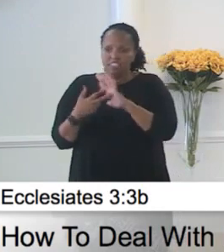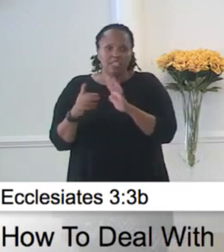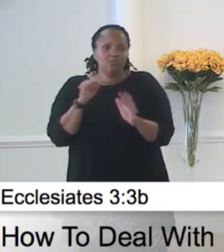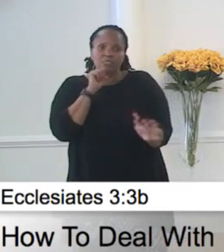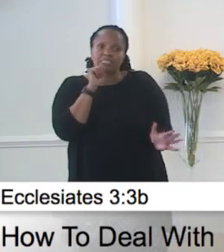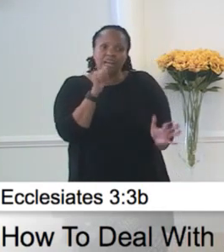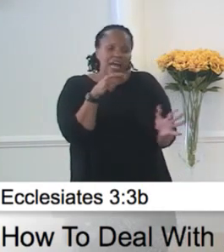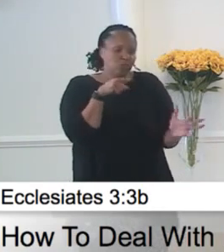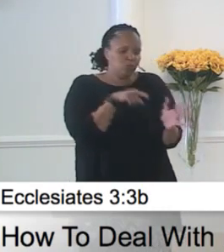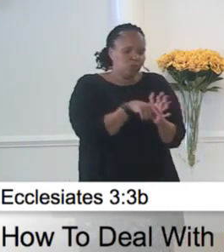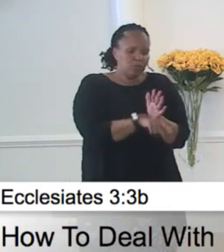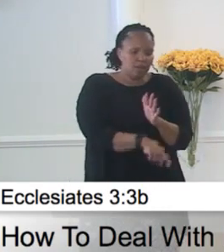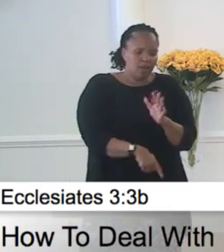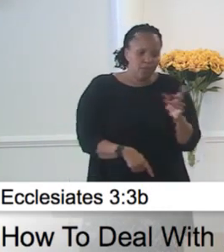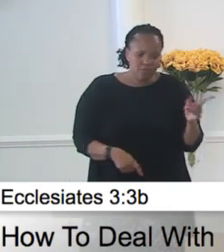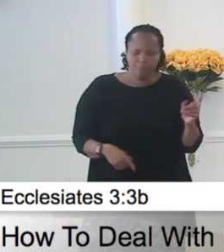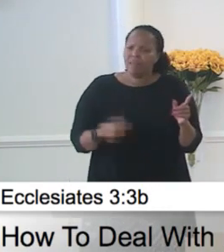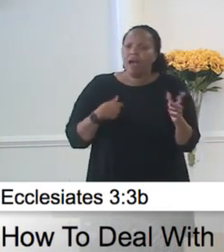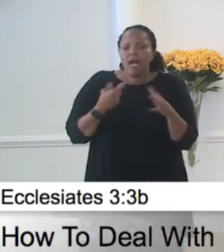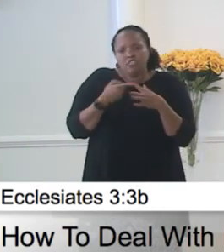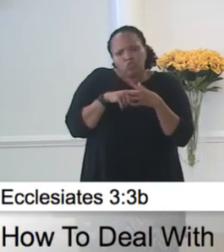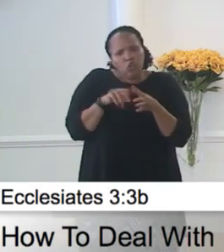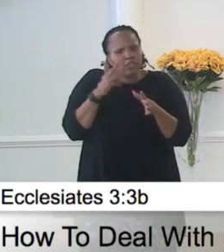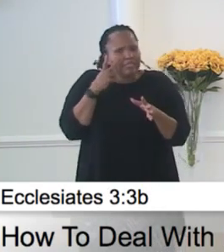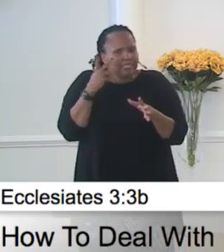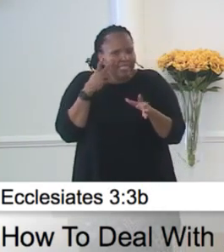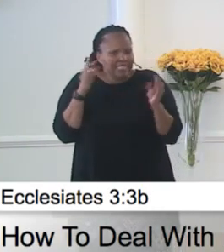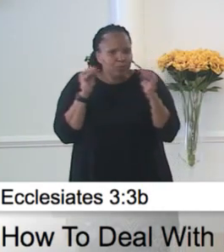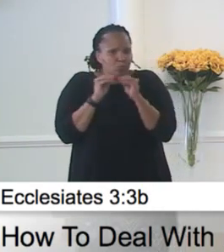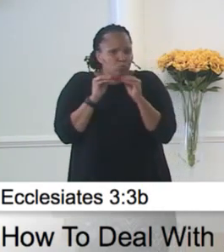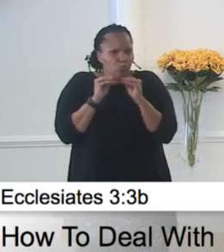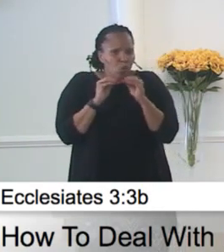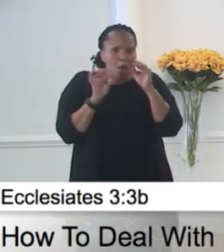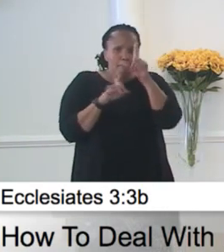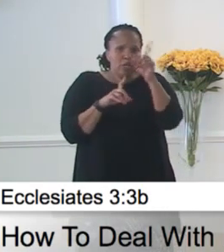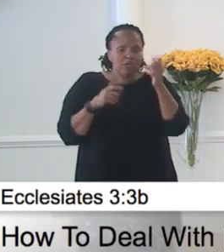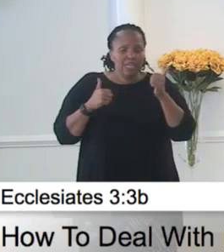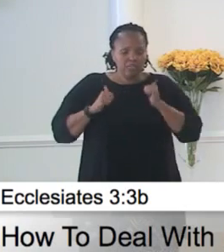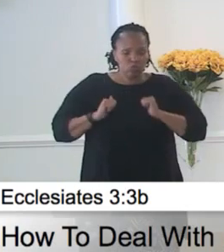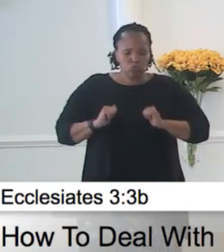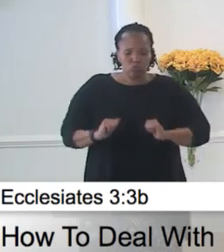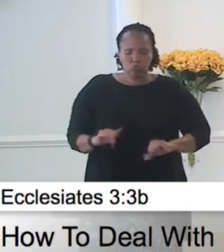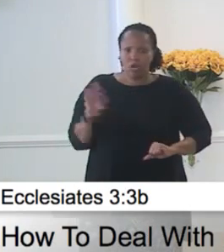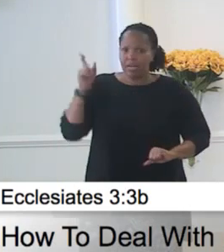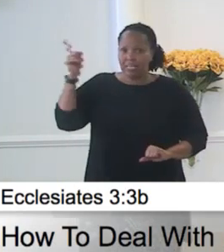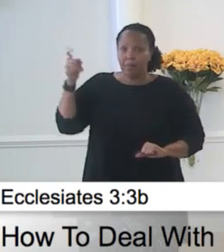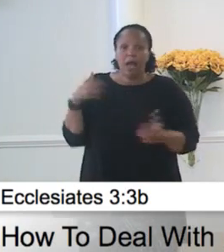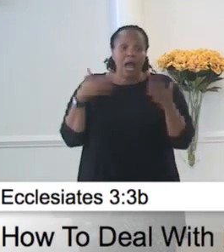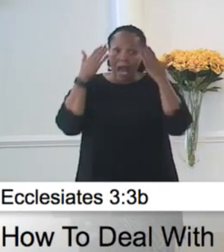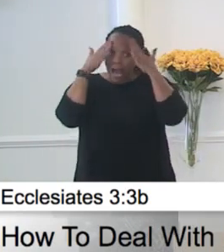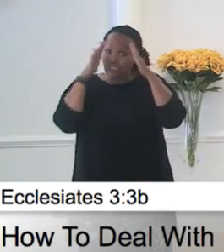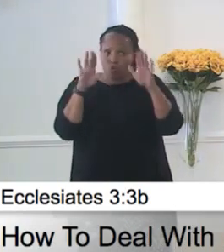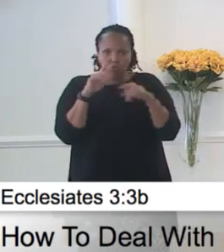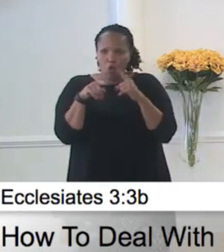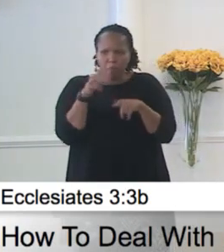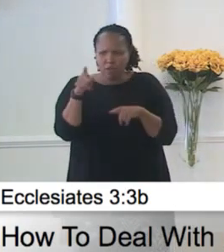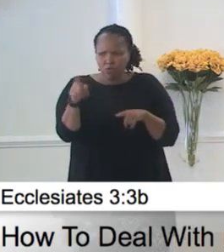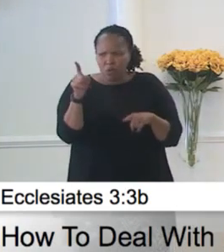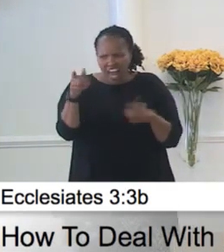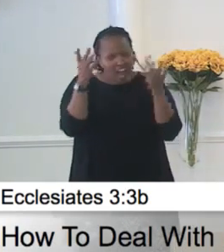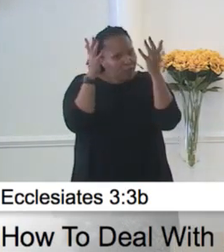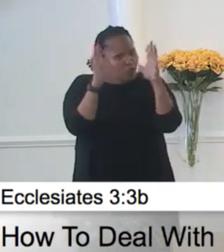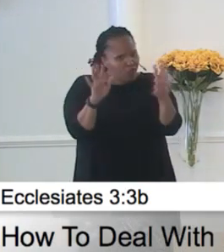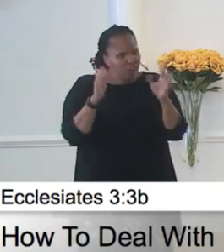me. I begin to see it more because I tried him. I don't know about you, but have you tried God's